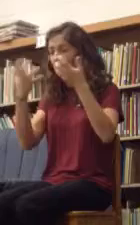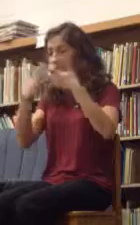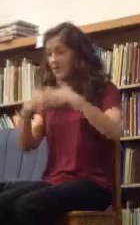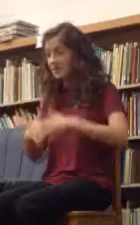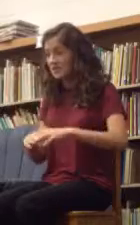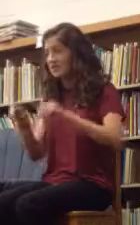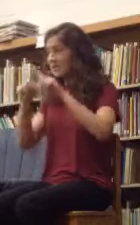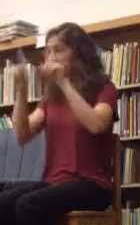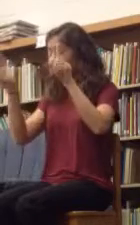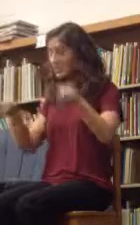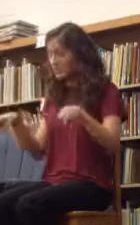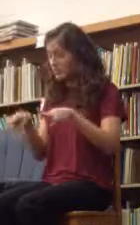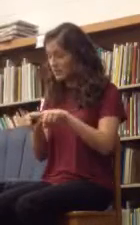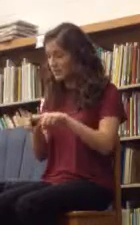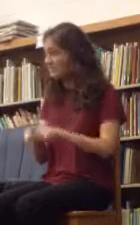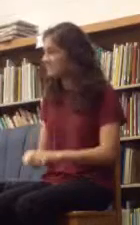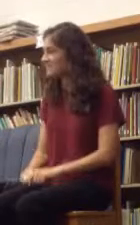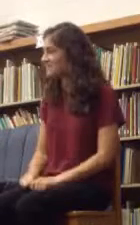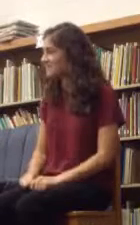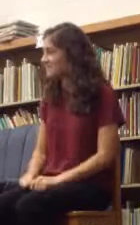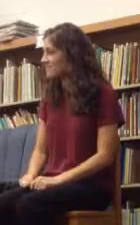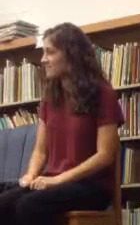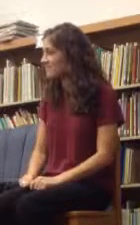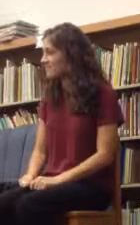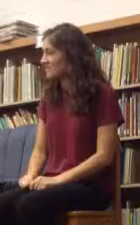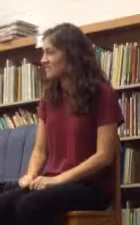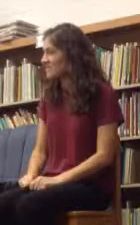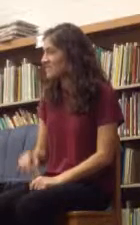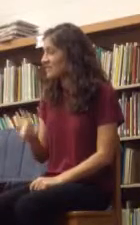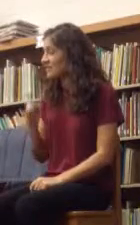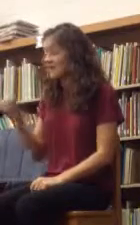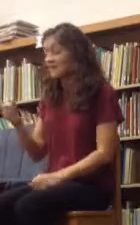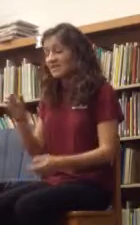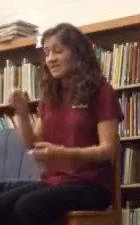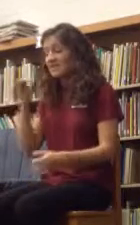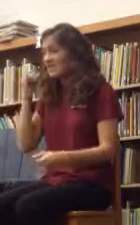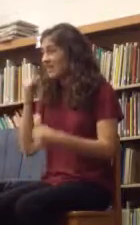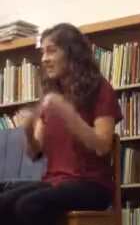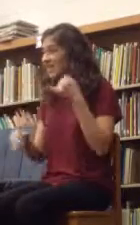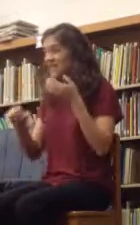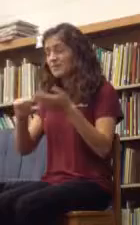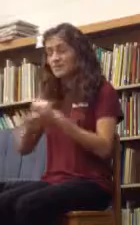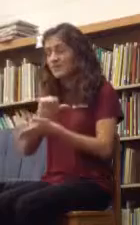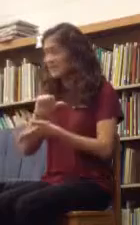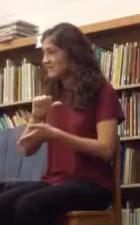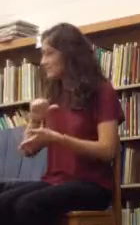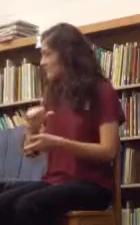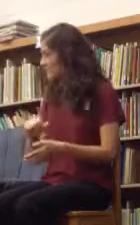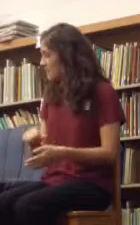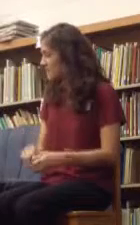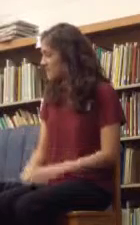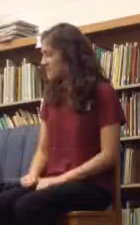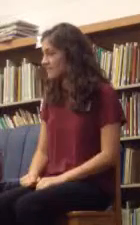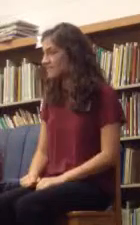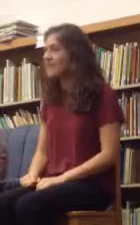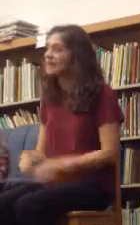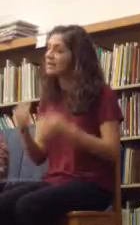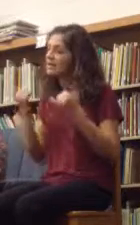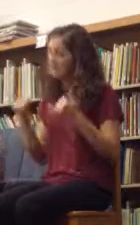got your hand up. Colin. Go back to the very last page. Okay, now guys and girls, I love studying a book and going back, but